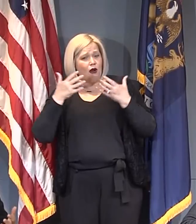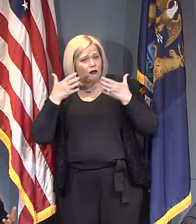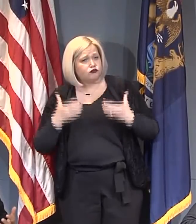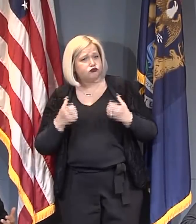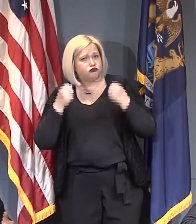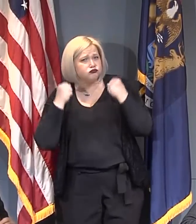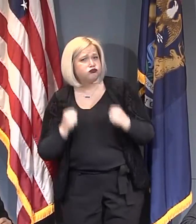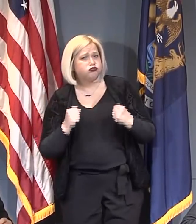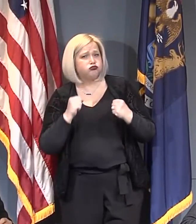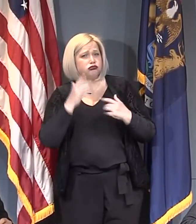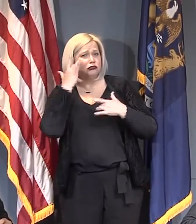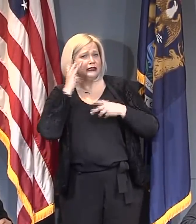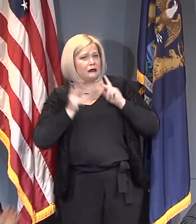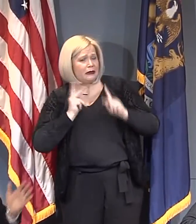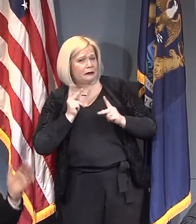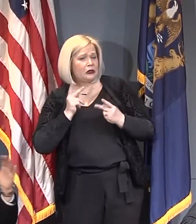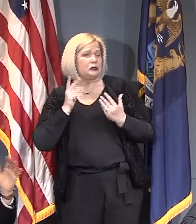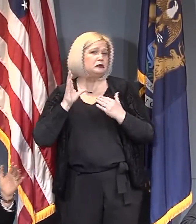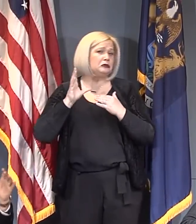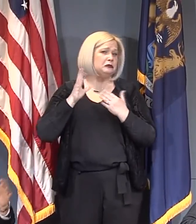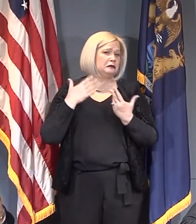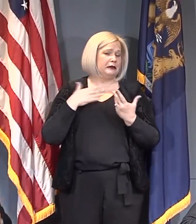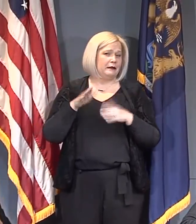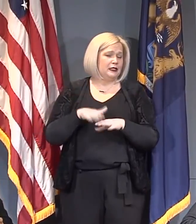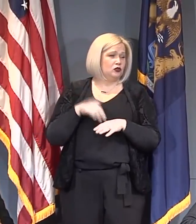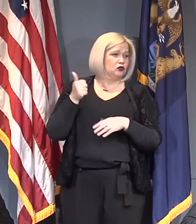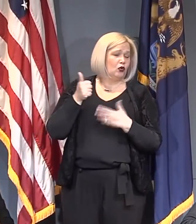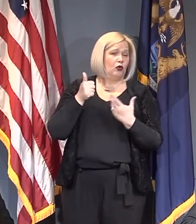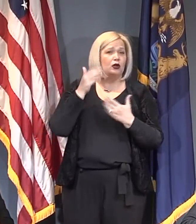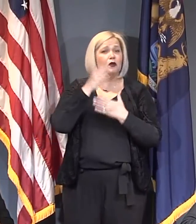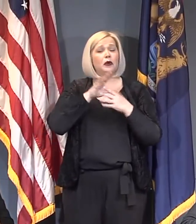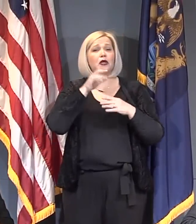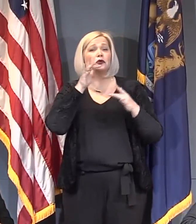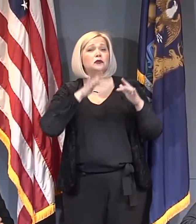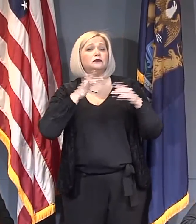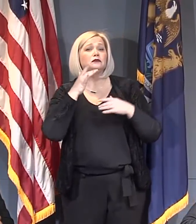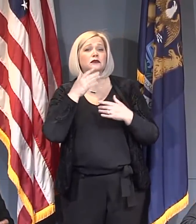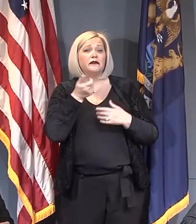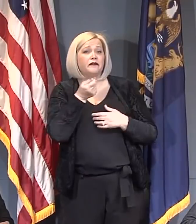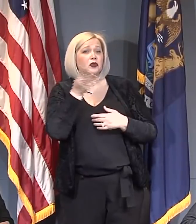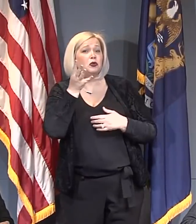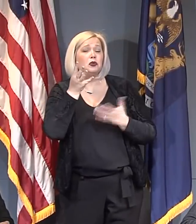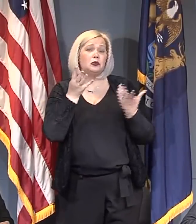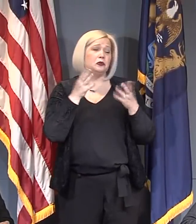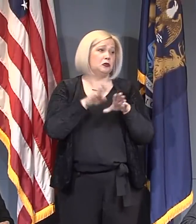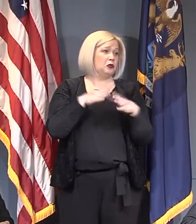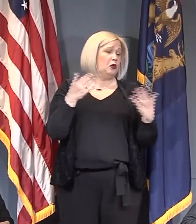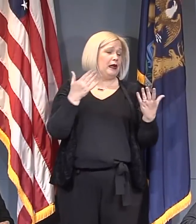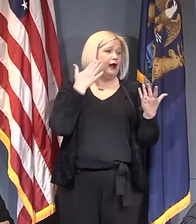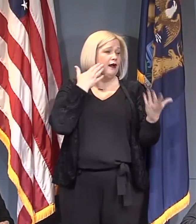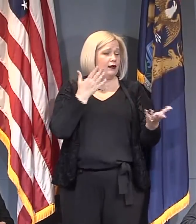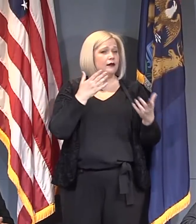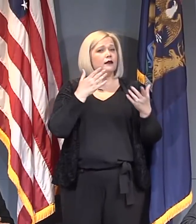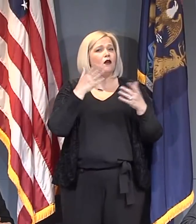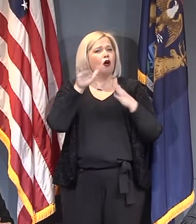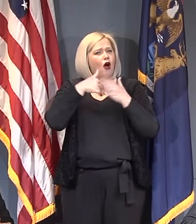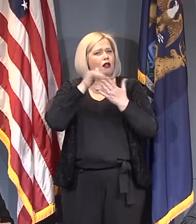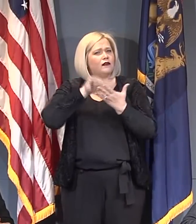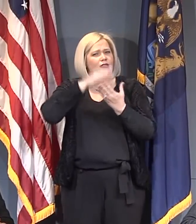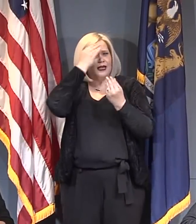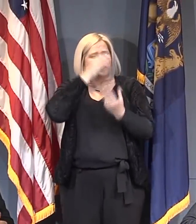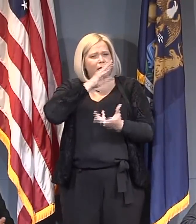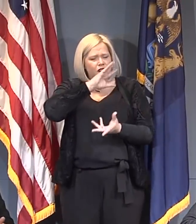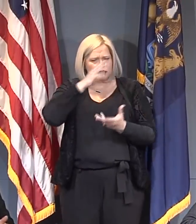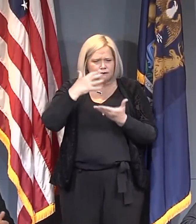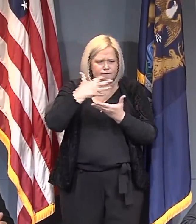cases we know are there. And so each of these pieces will contribute to our assessment of where the lowest risk